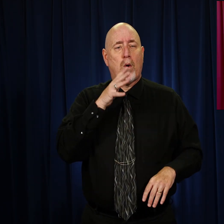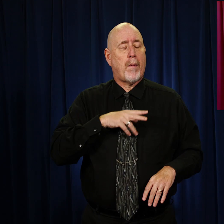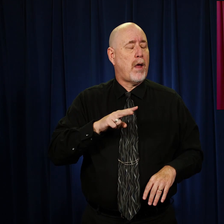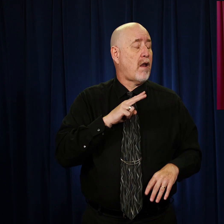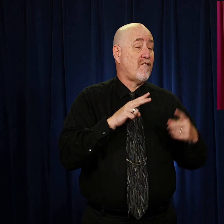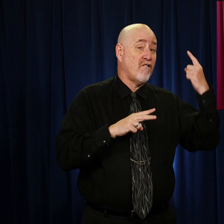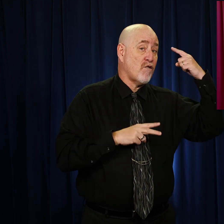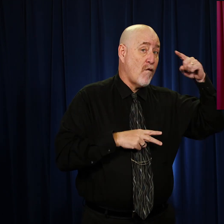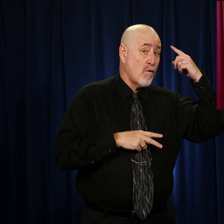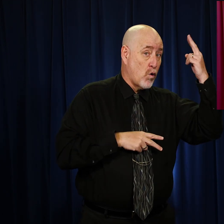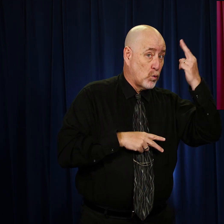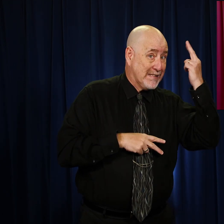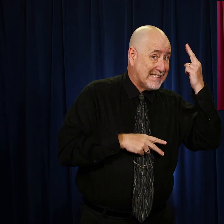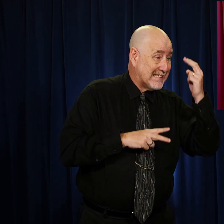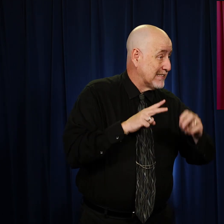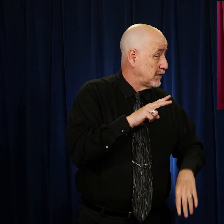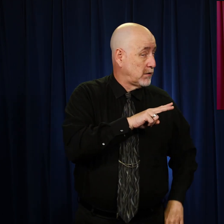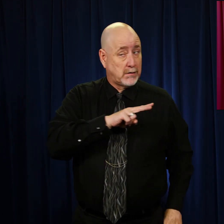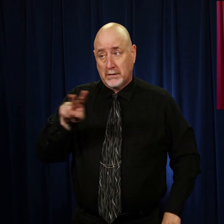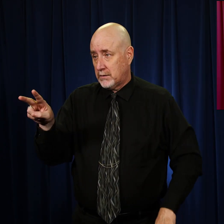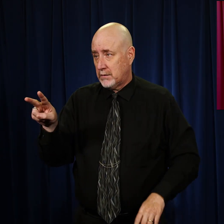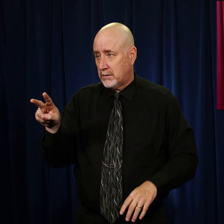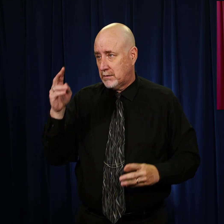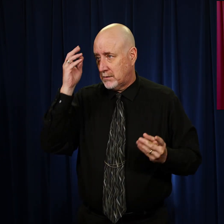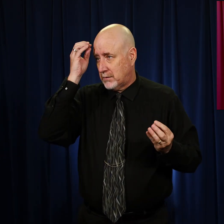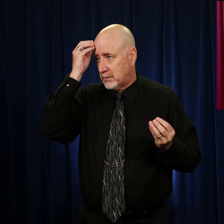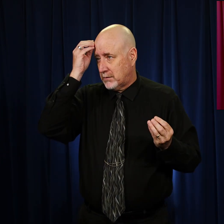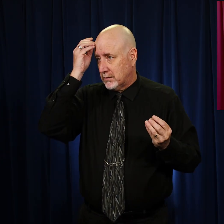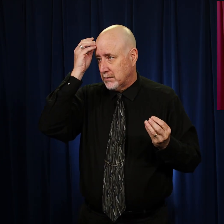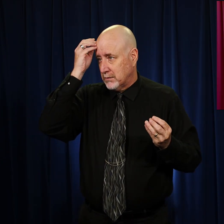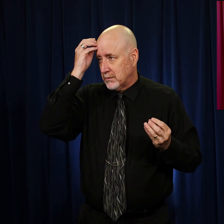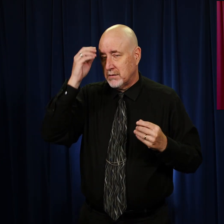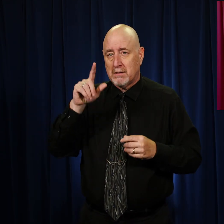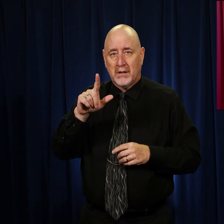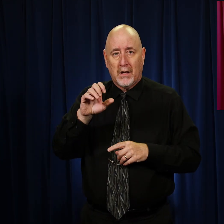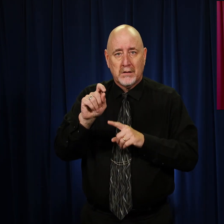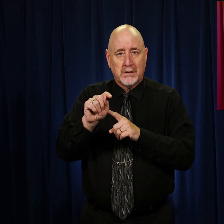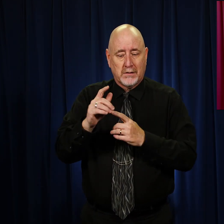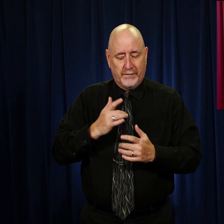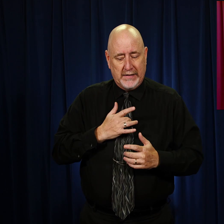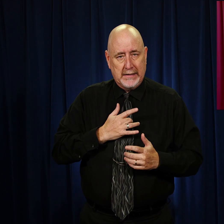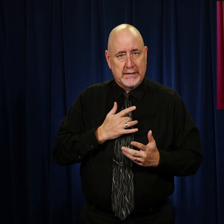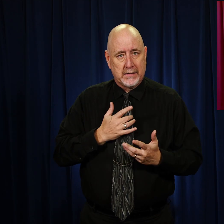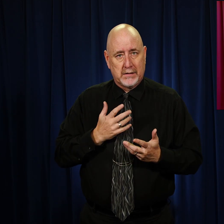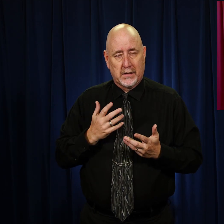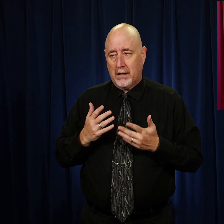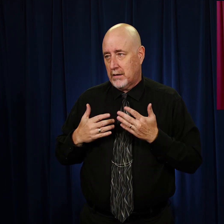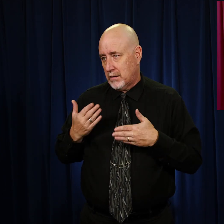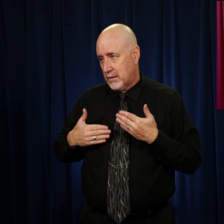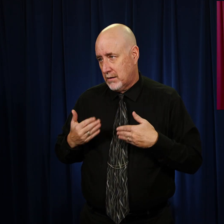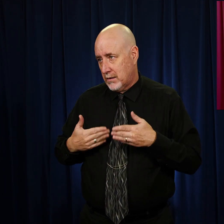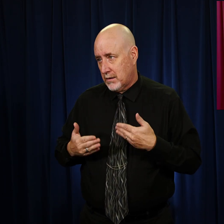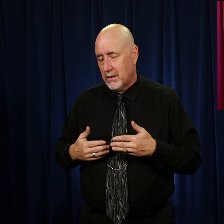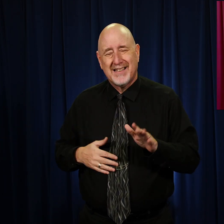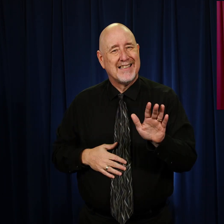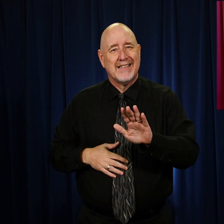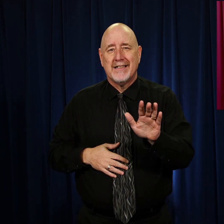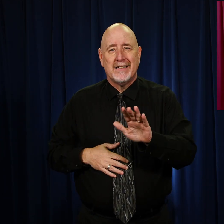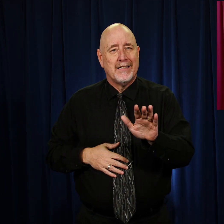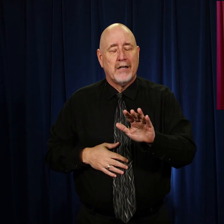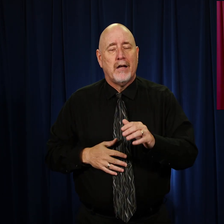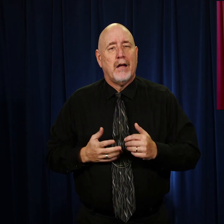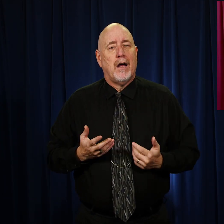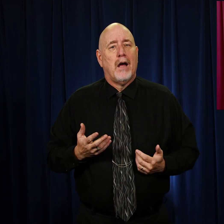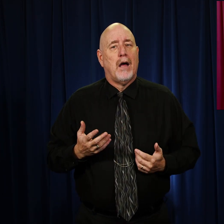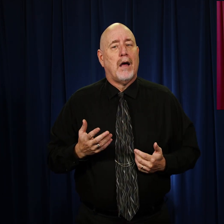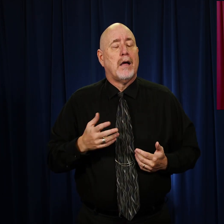for the purpose of creating and allowing these feelings of lust to go on.